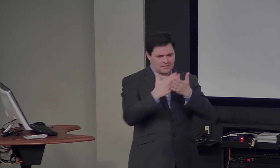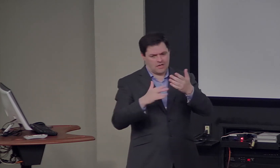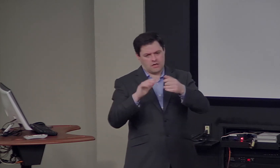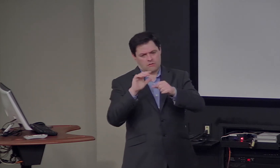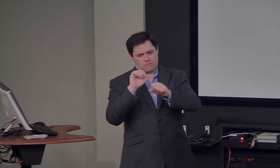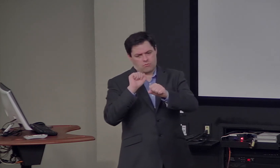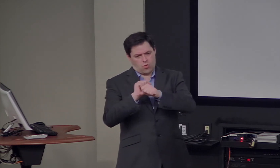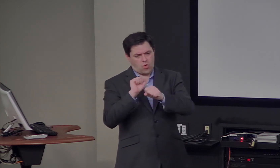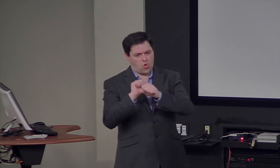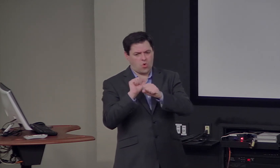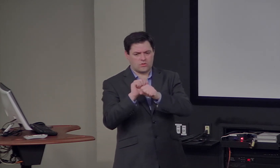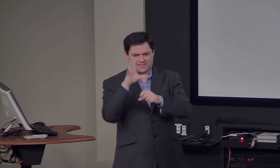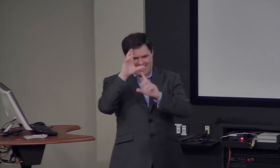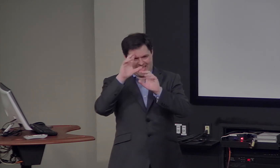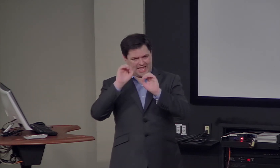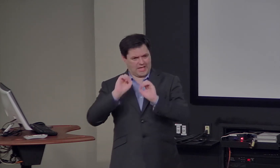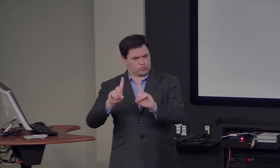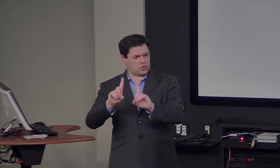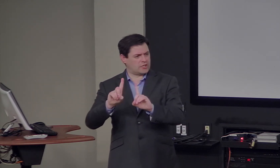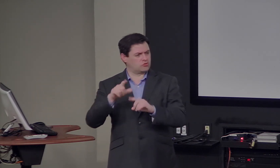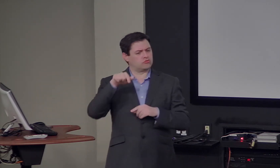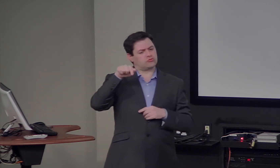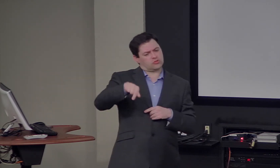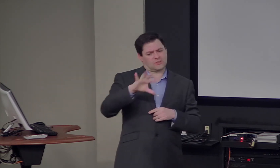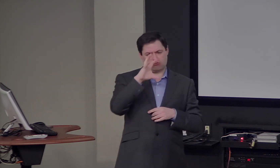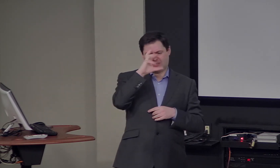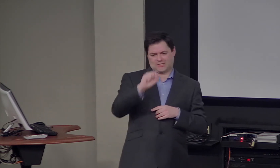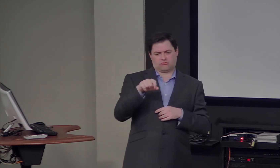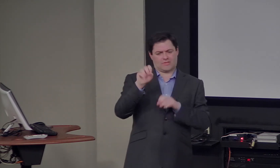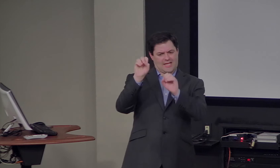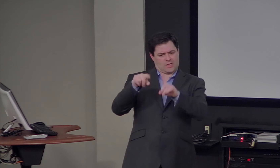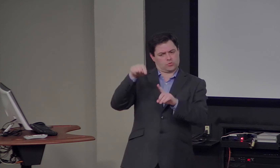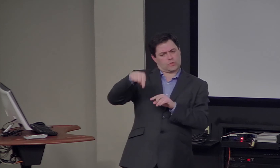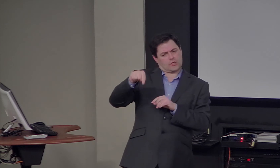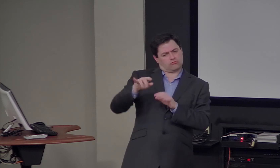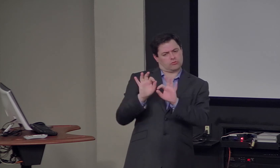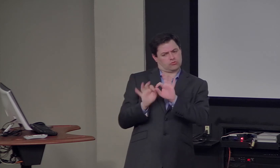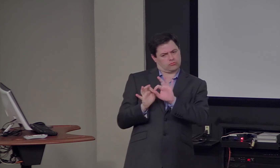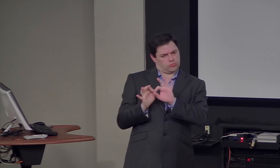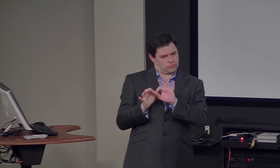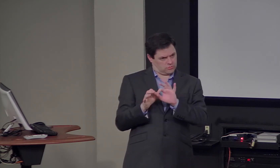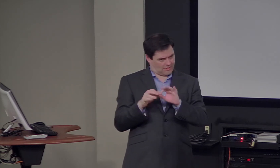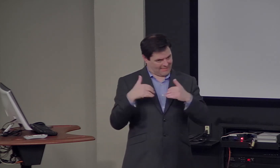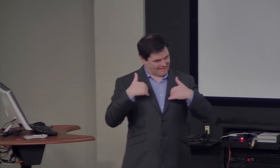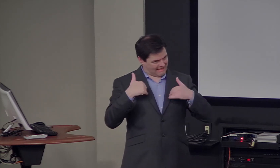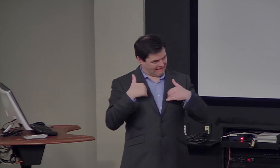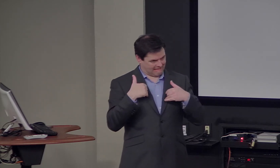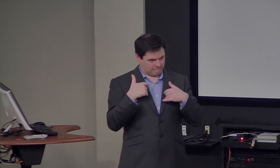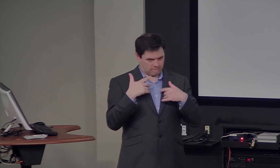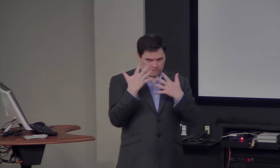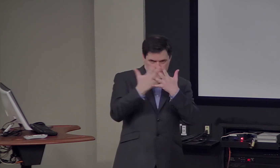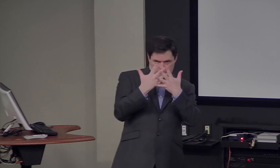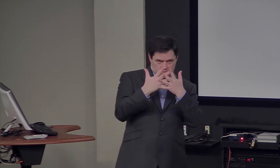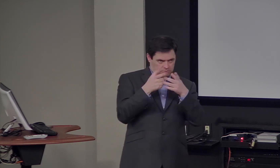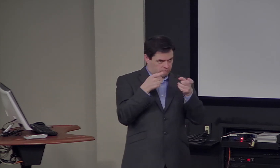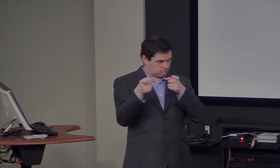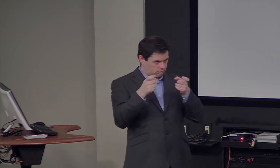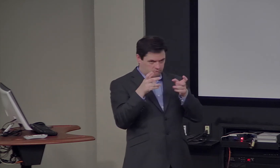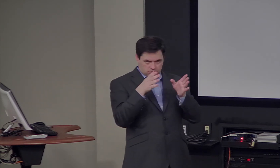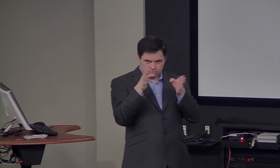There's work that's done in the community, work that's done in the area of education. And I think educational interpreters are something that's very interesting. If we